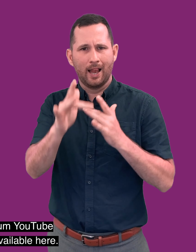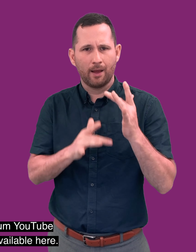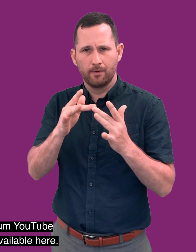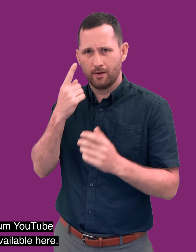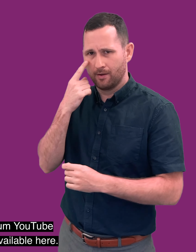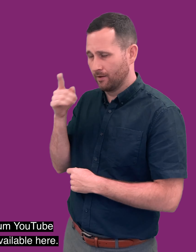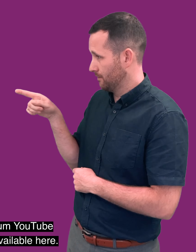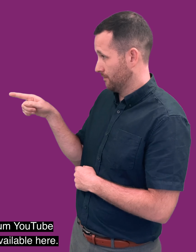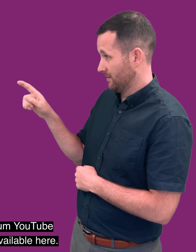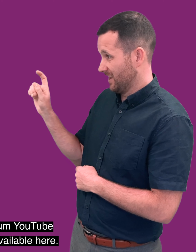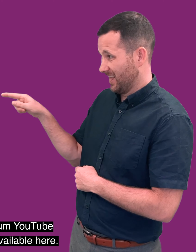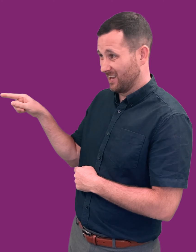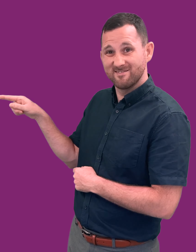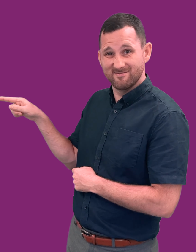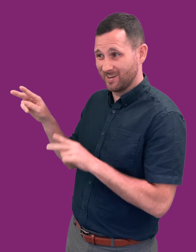is available here.